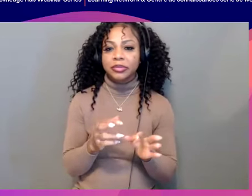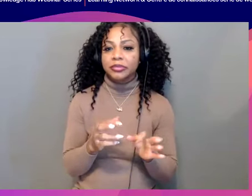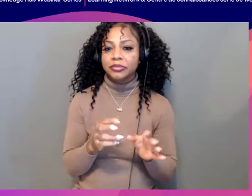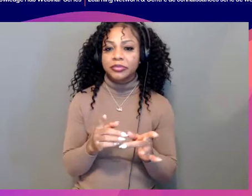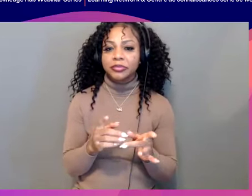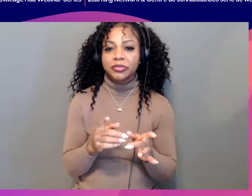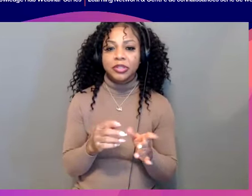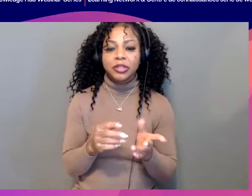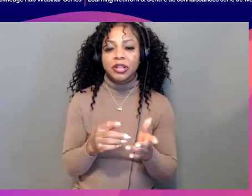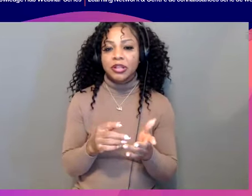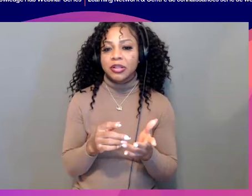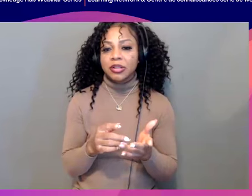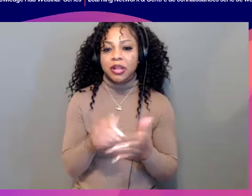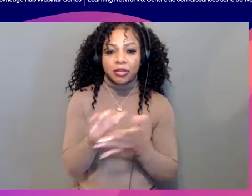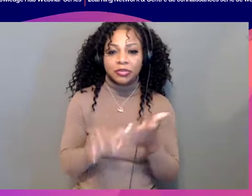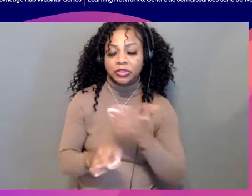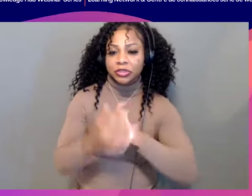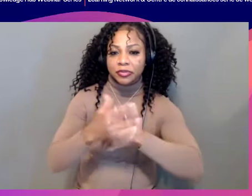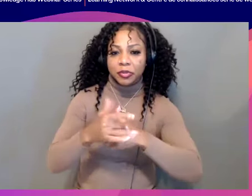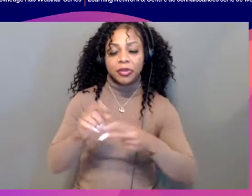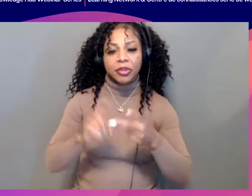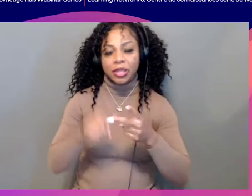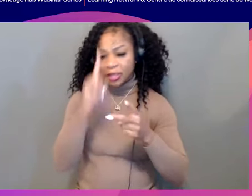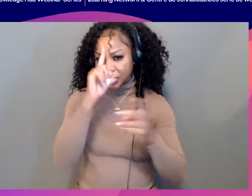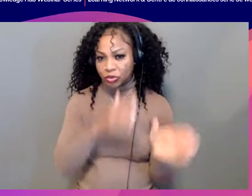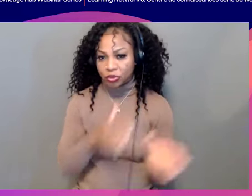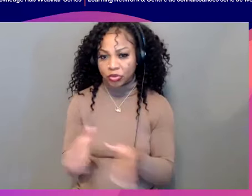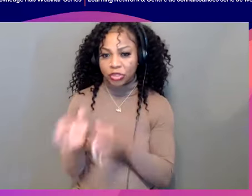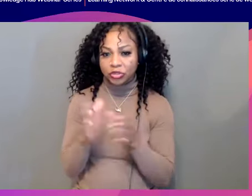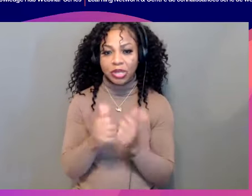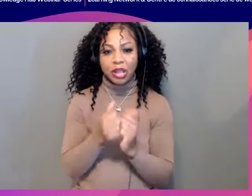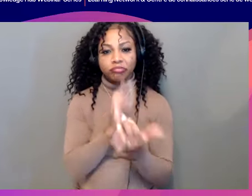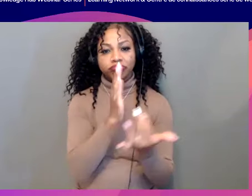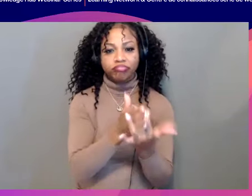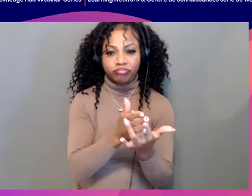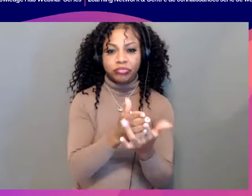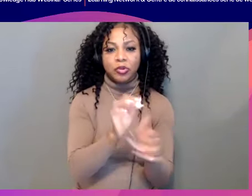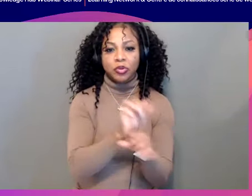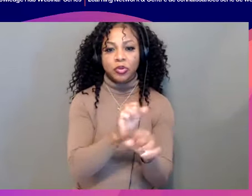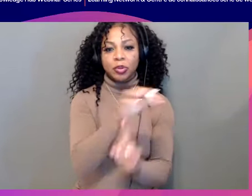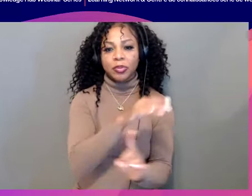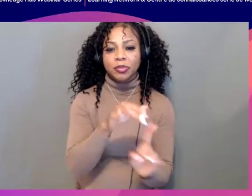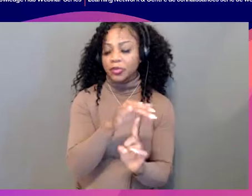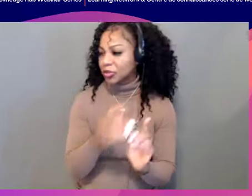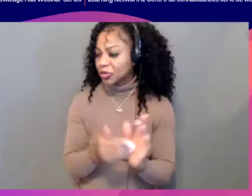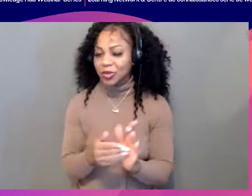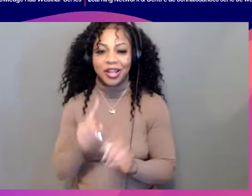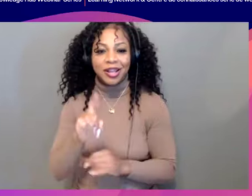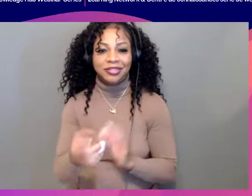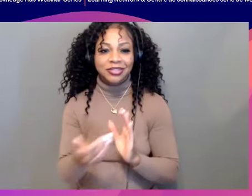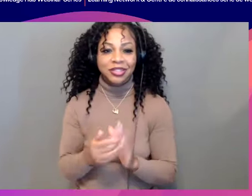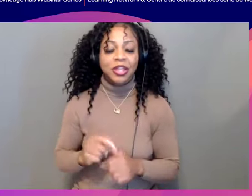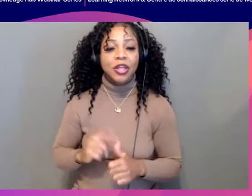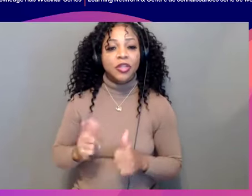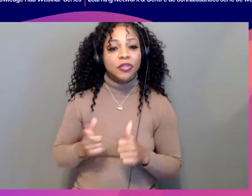what are the strategies that we can use to navigate and address discriminations in the workplaces. But let me ask the question. What is the first